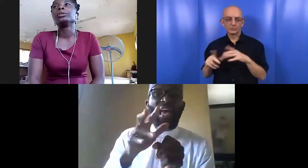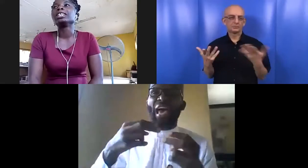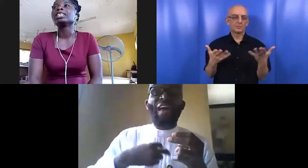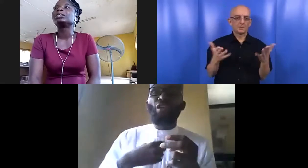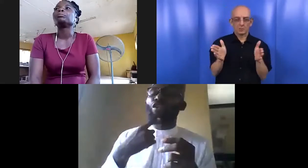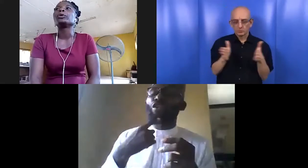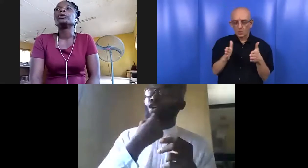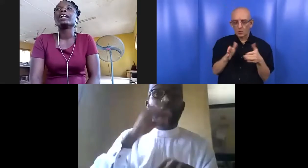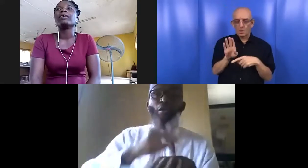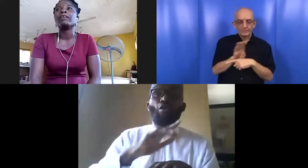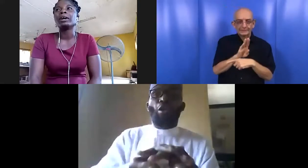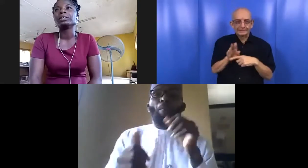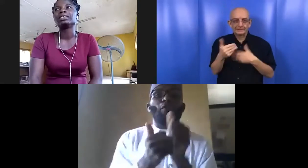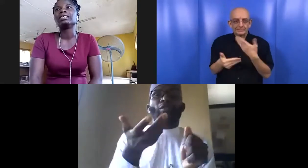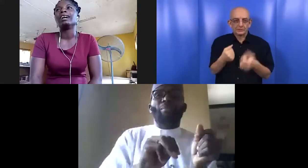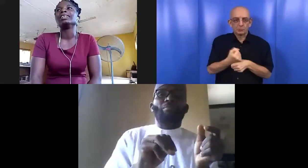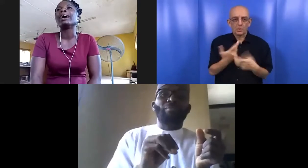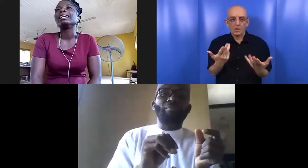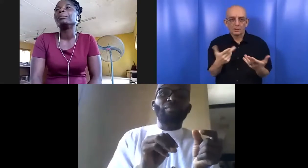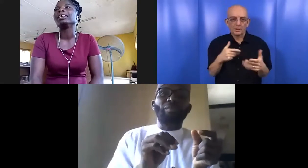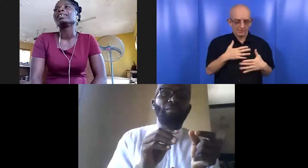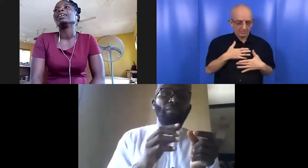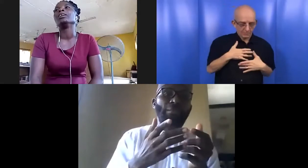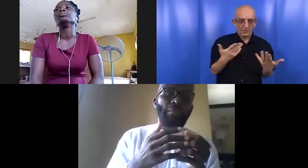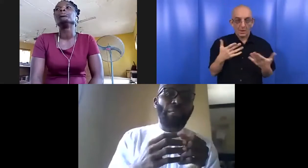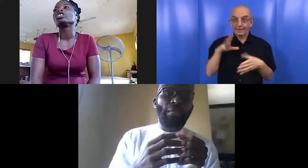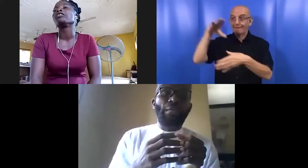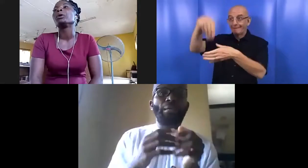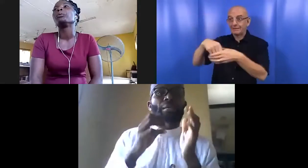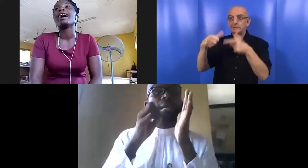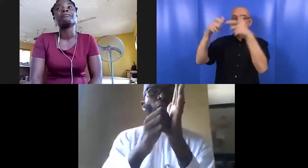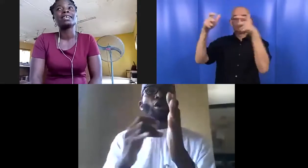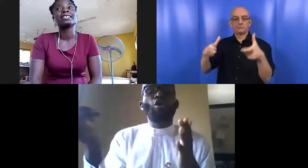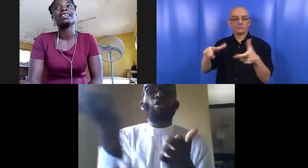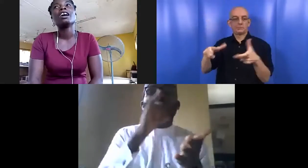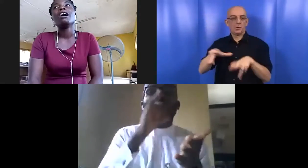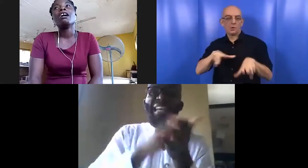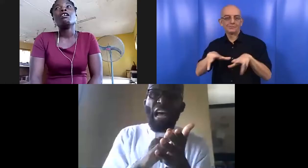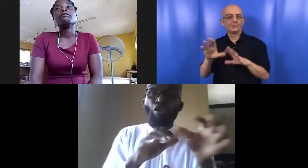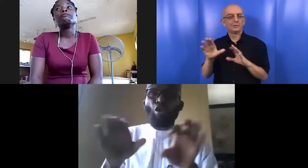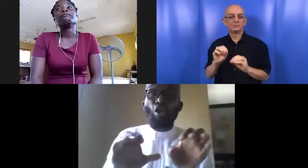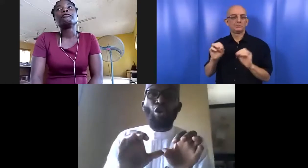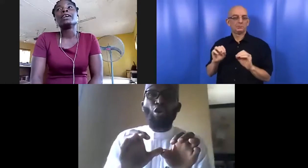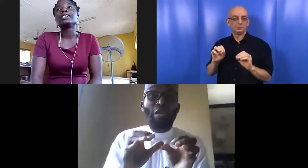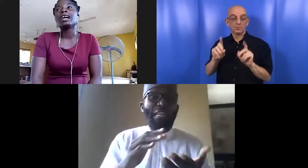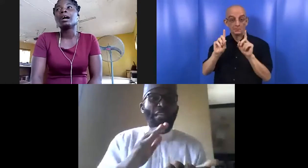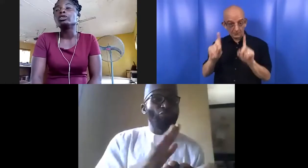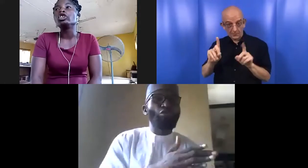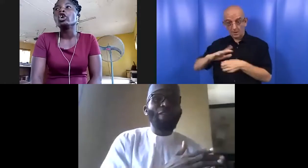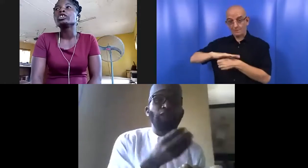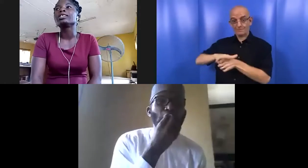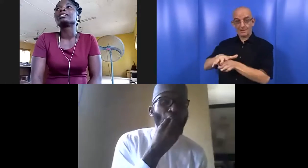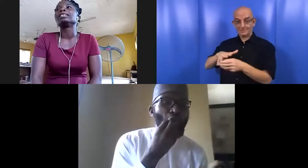However, with this coronavirus and the pandemic, most of them were affected. For